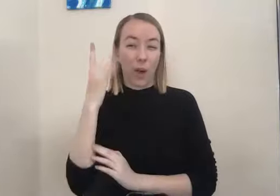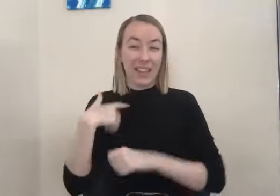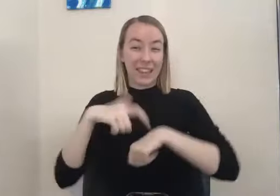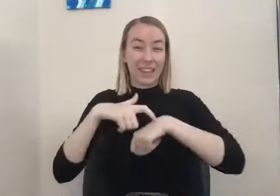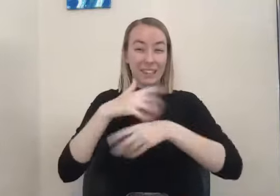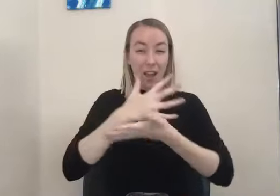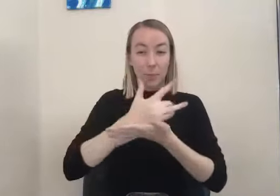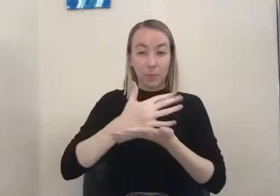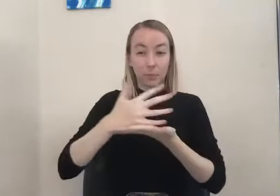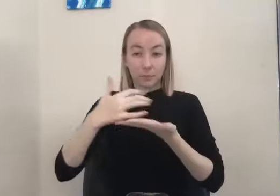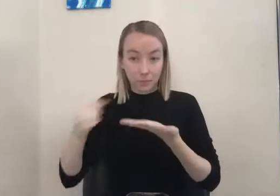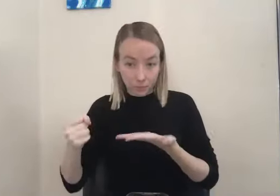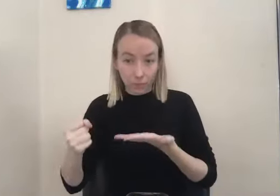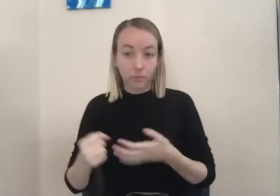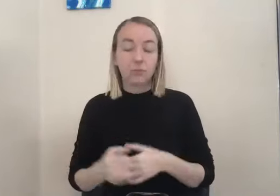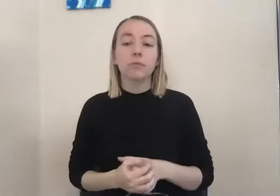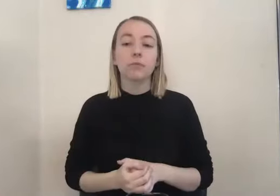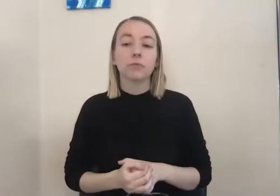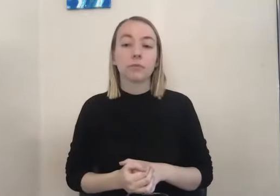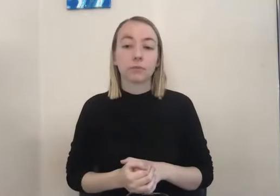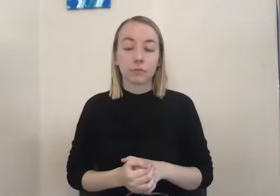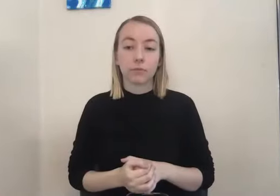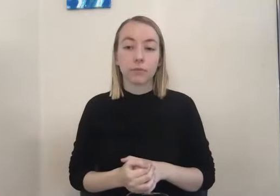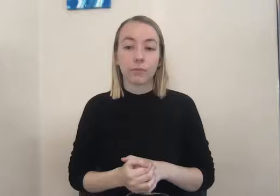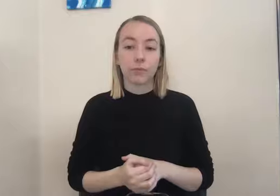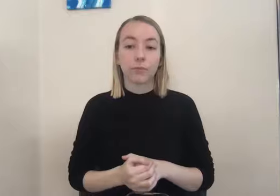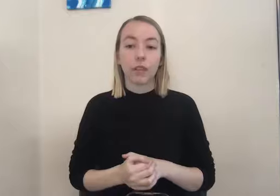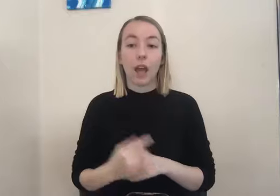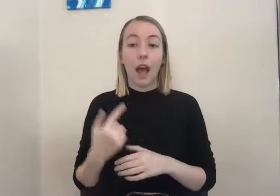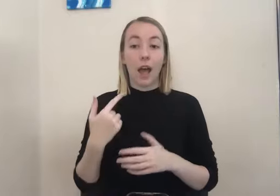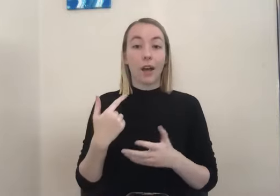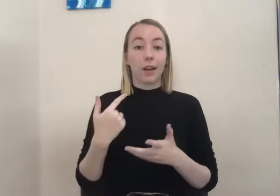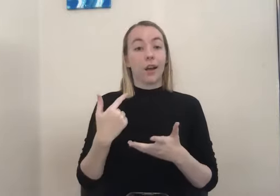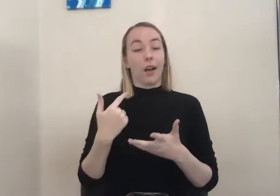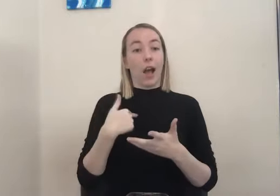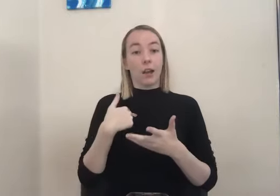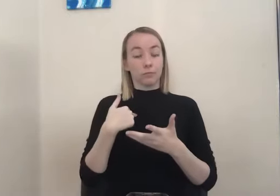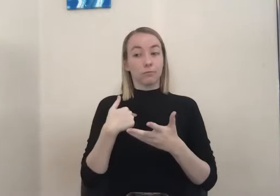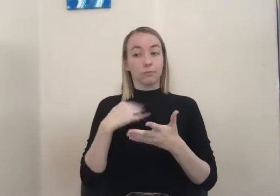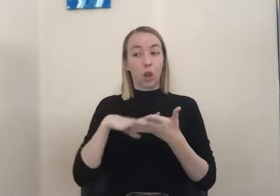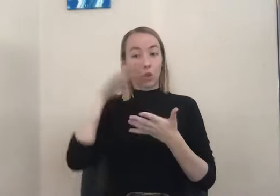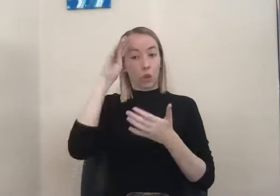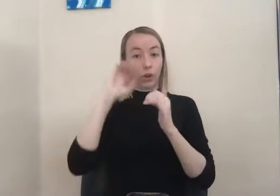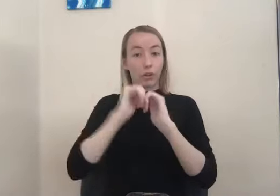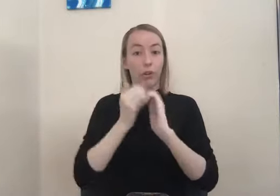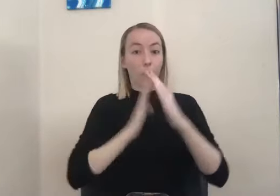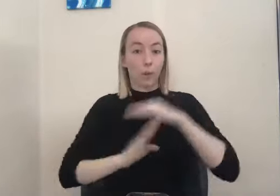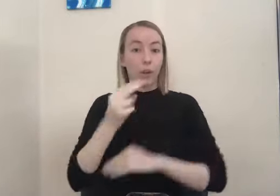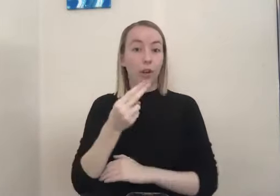night, I do look at, have I been selfish today? Have I been dishonest, self-seeking, frightened or inconsiderate? And if I've been any of